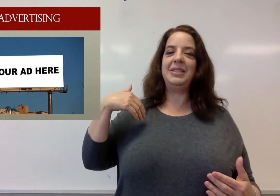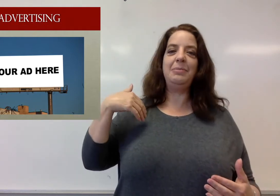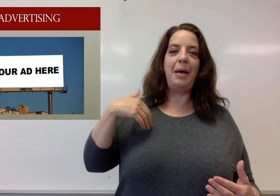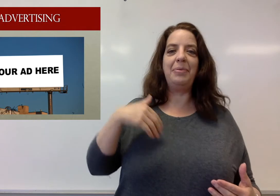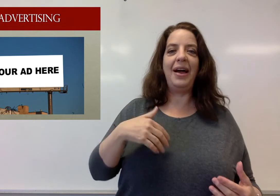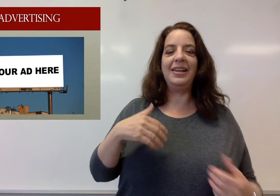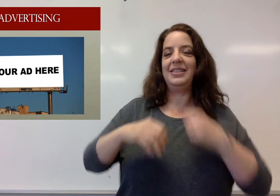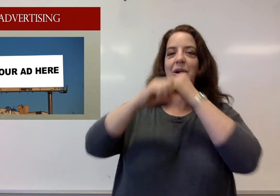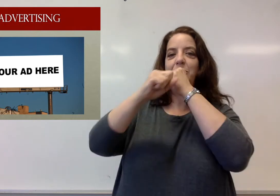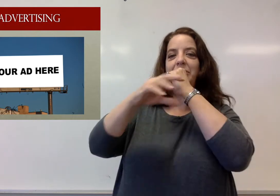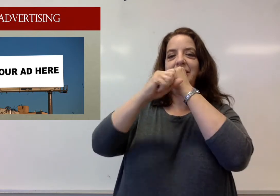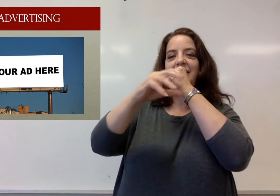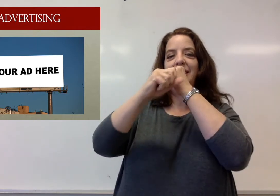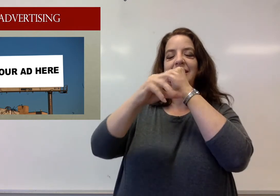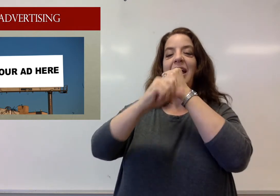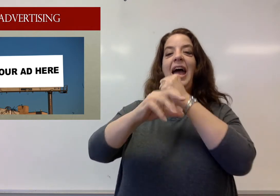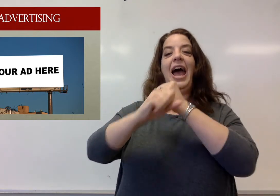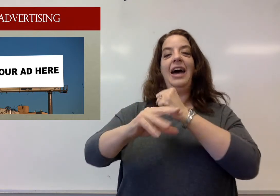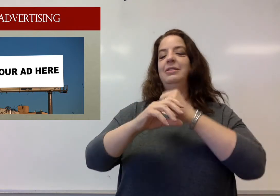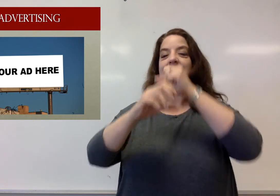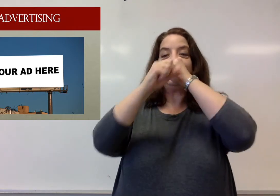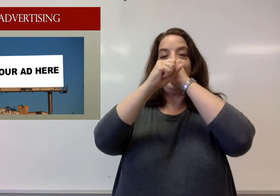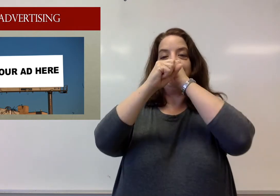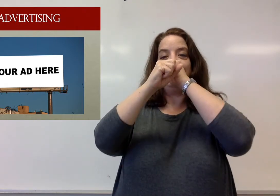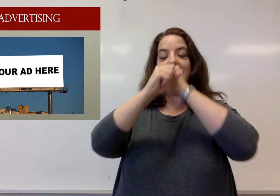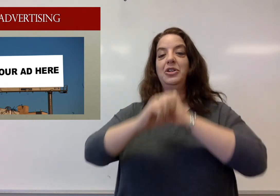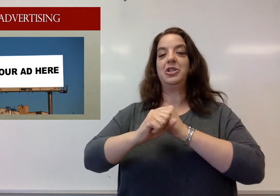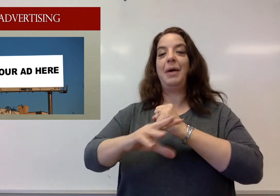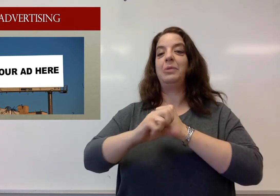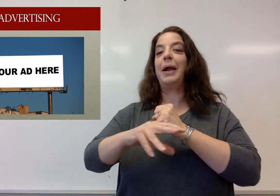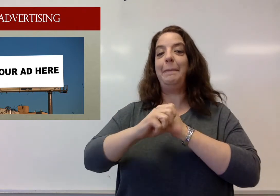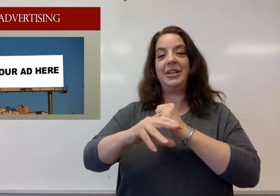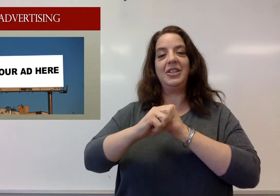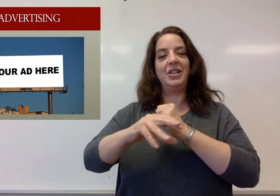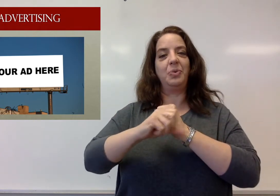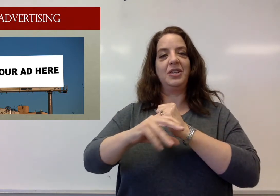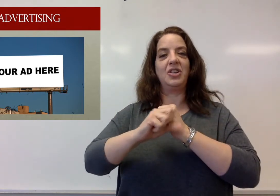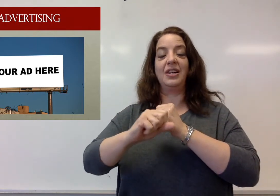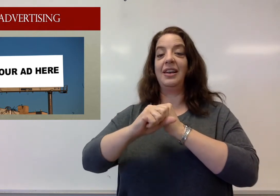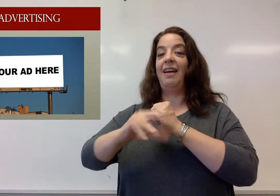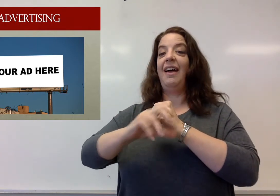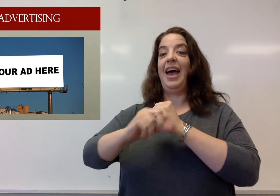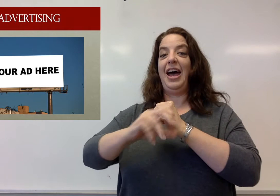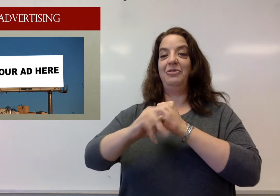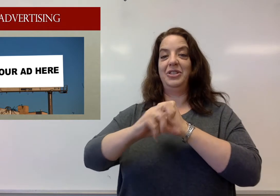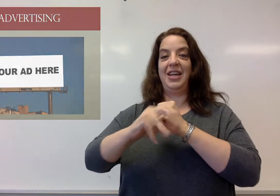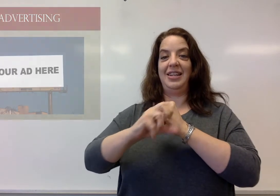my product, see how cool this is. It doesn't have to be here at your mouth, but I'll bet you that's where it started. Advertising.